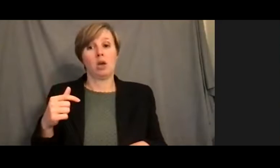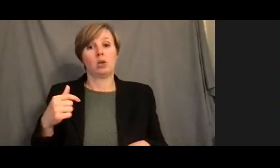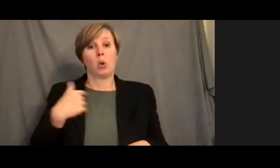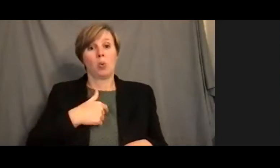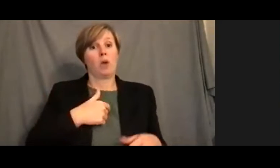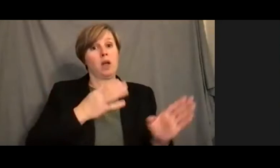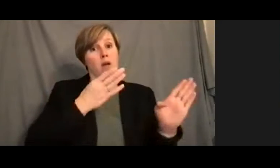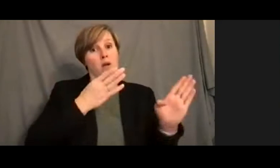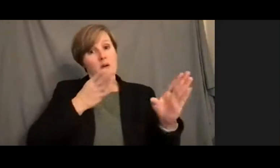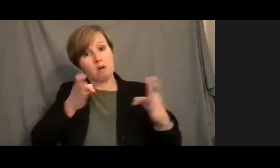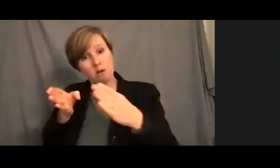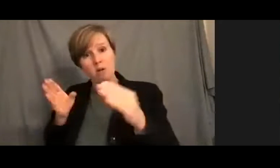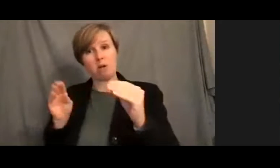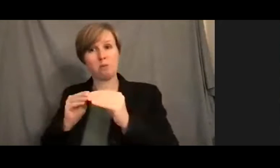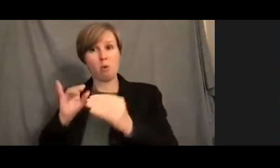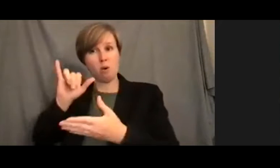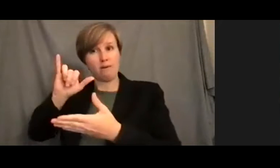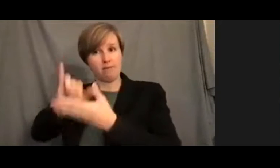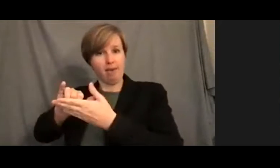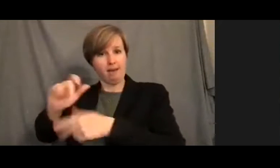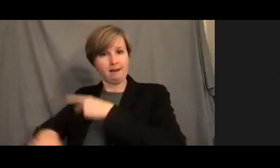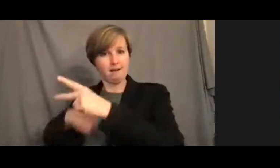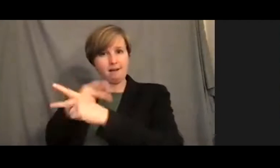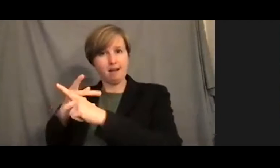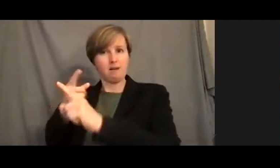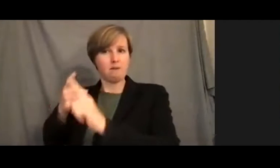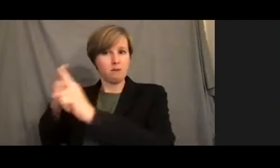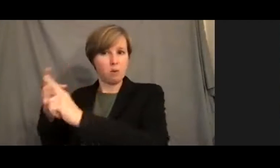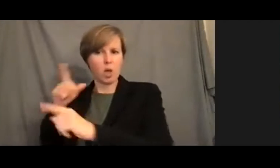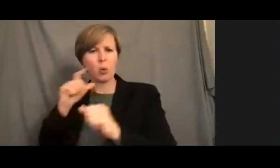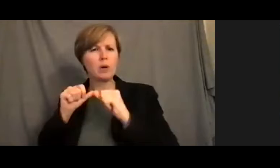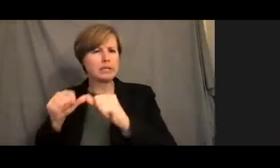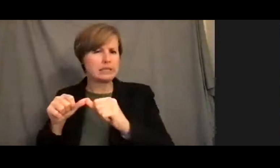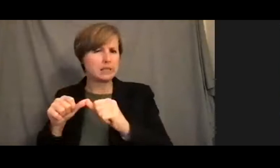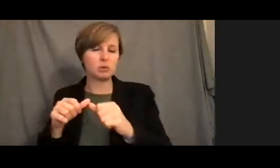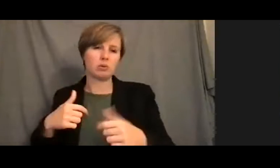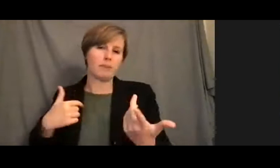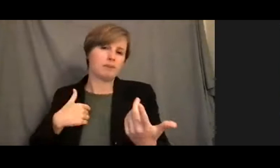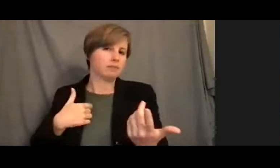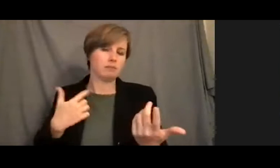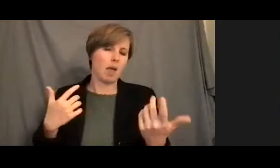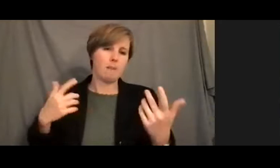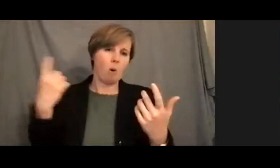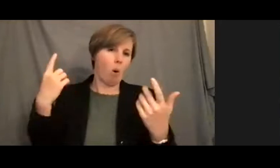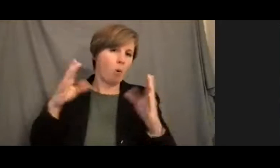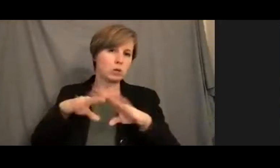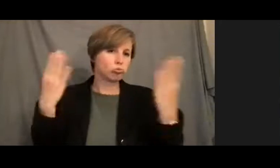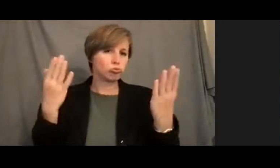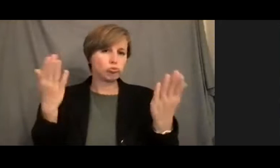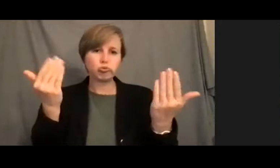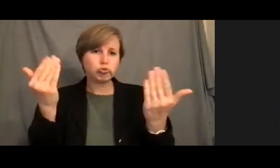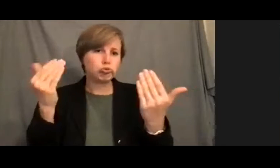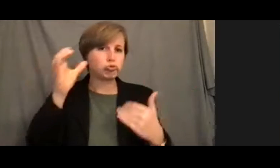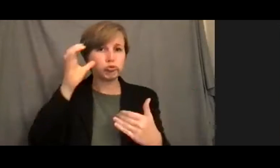towards that direction. And I think I will continue to. My door is always open, and if I hear of